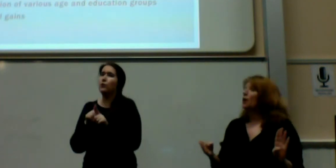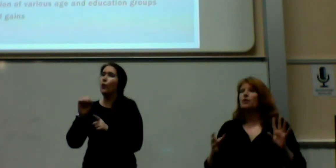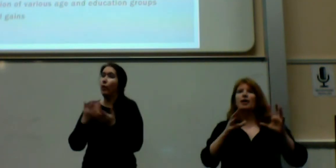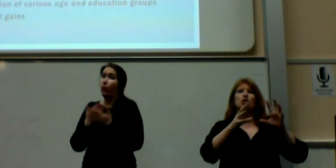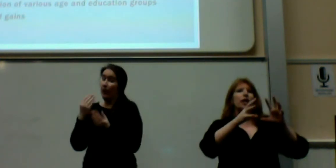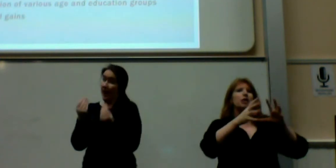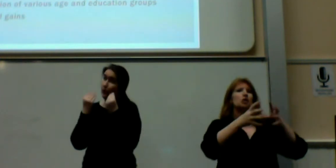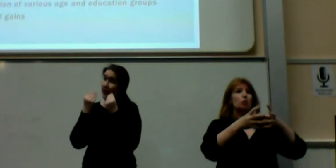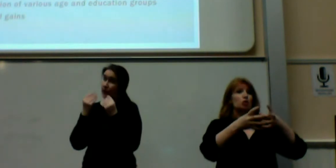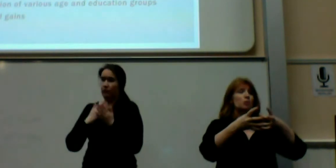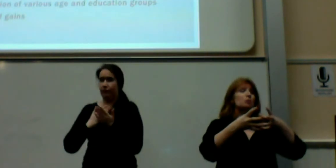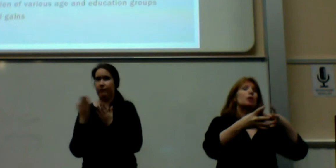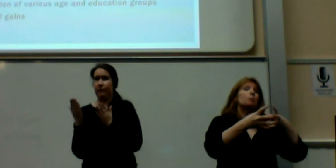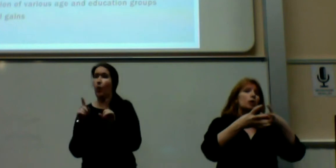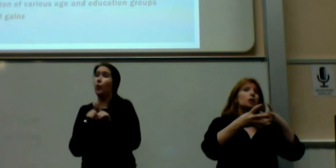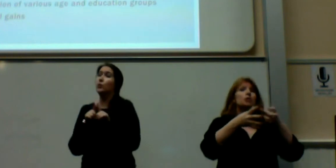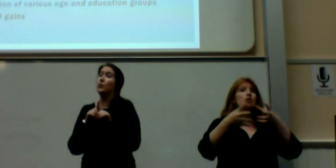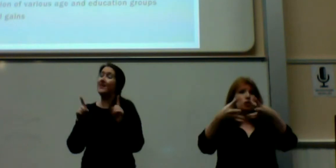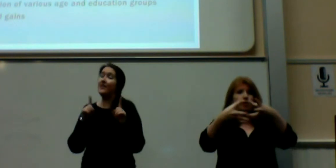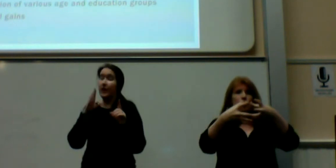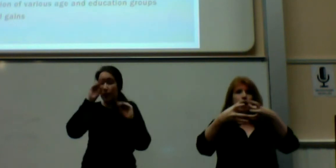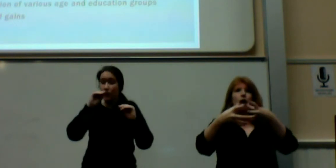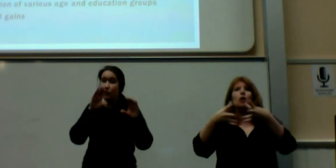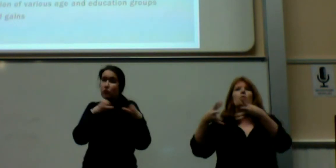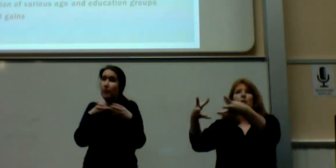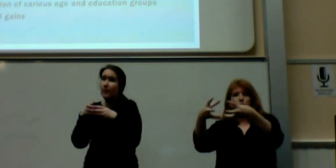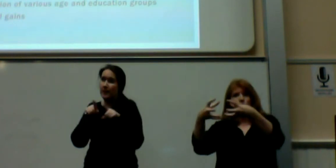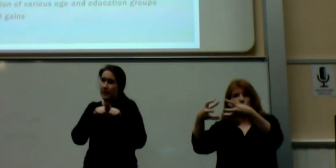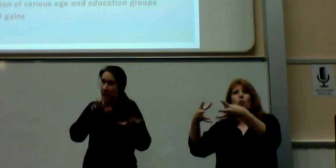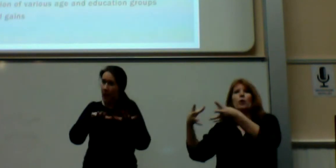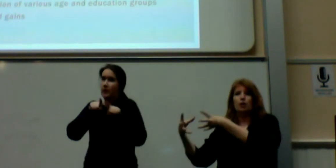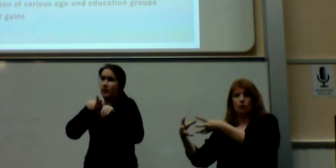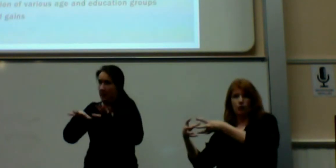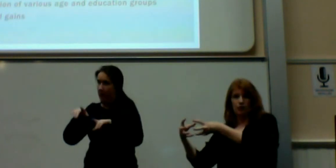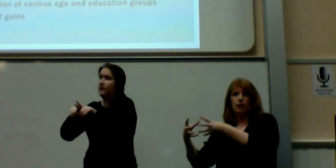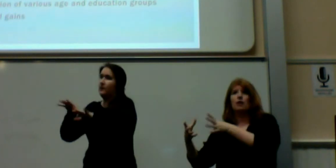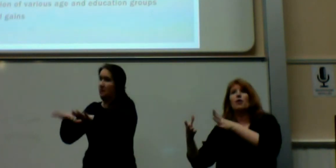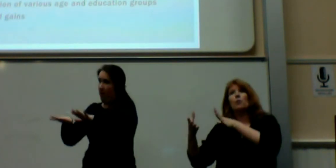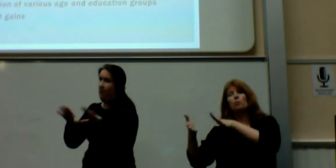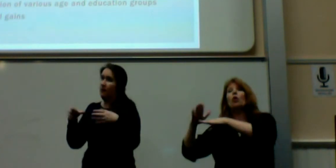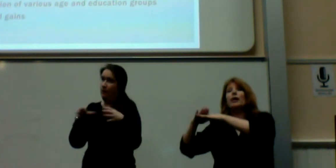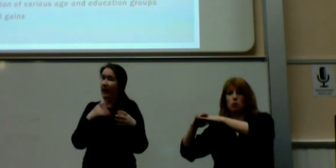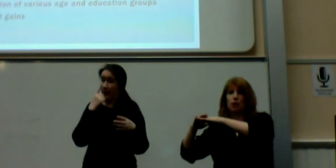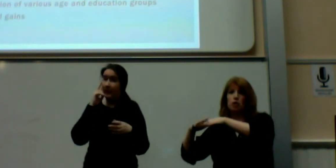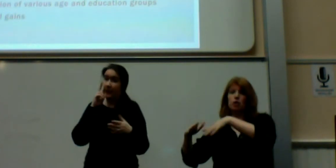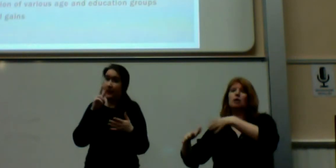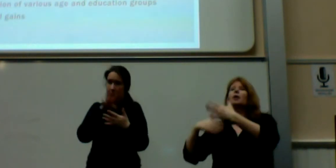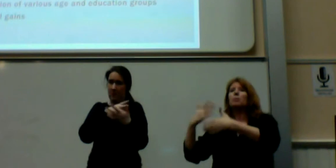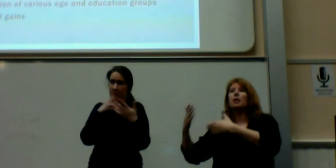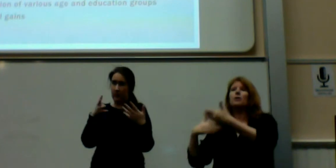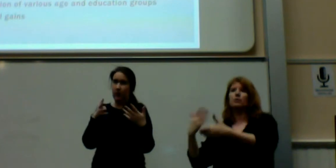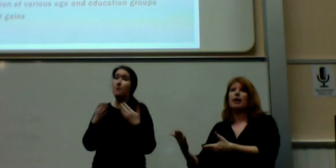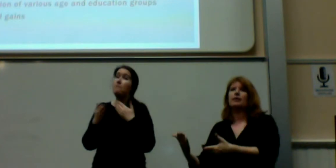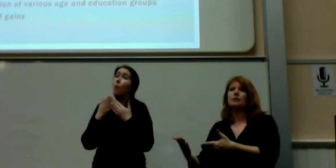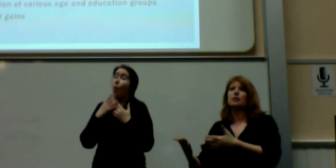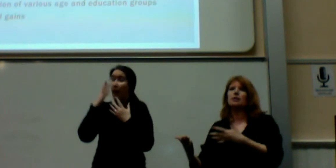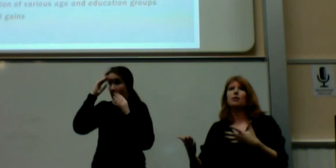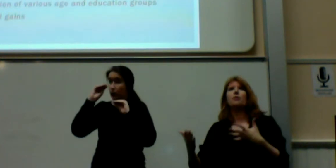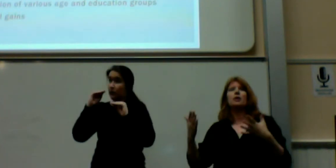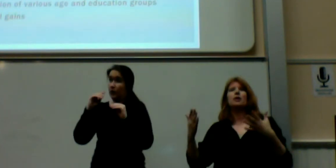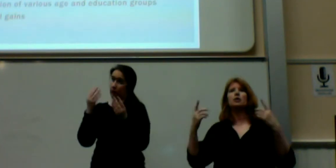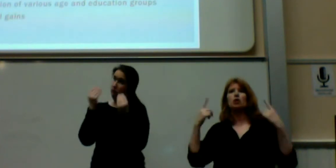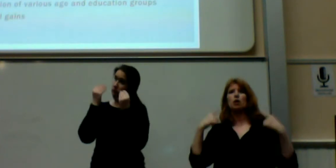show that within education groups, people cluster around a certain way of thinking, and that with more education, people